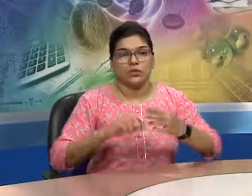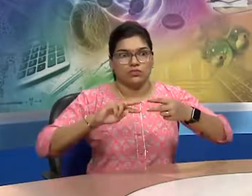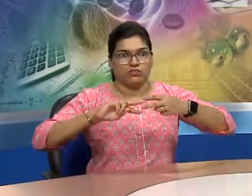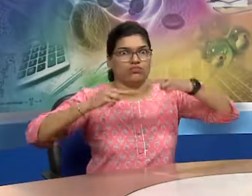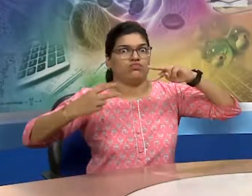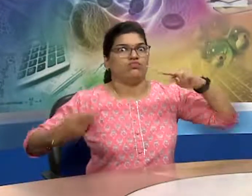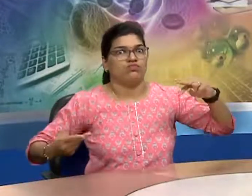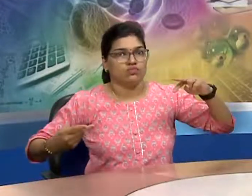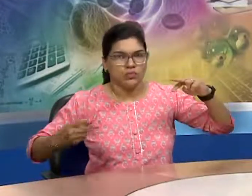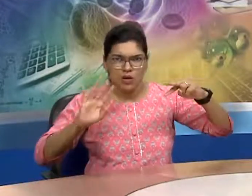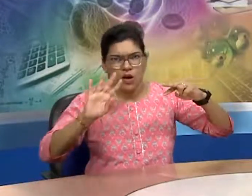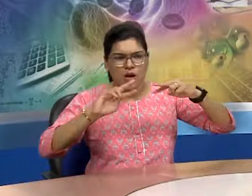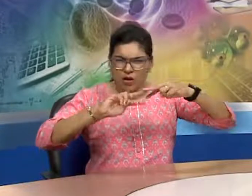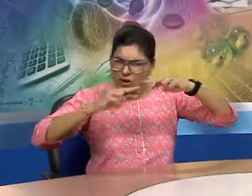This word is mutate.